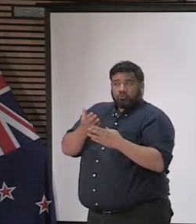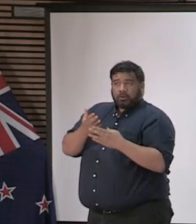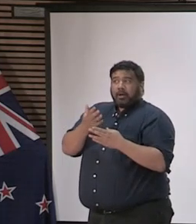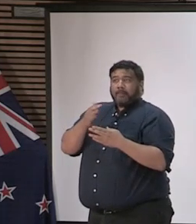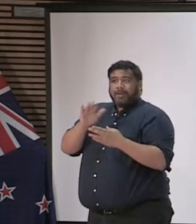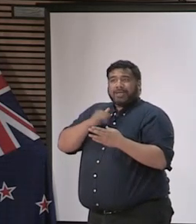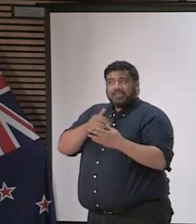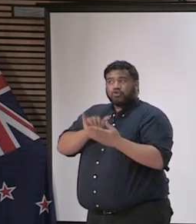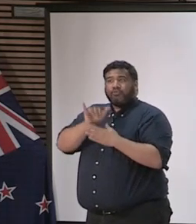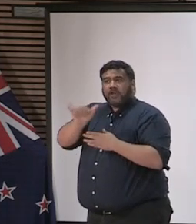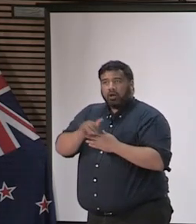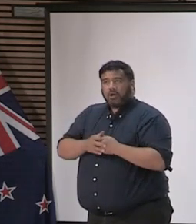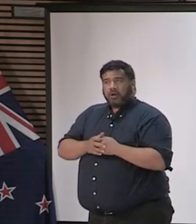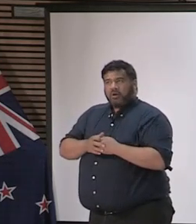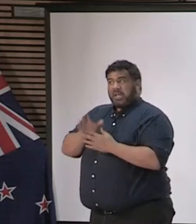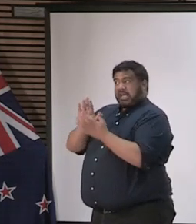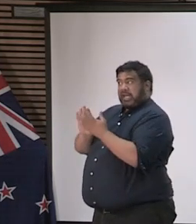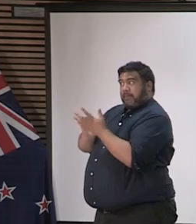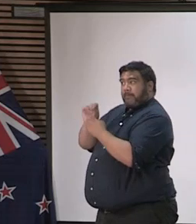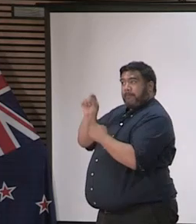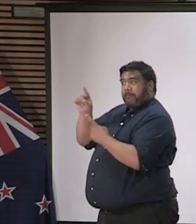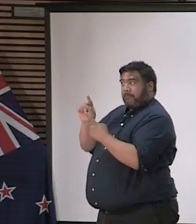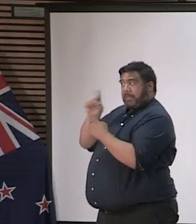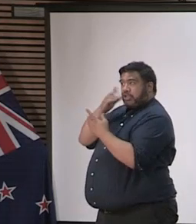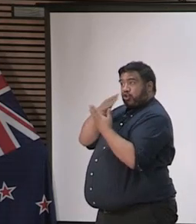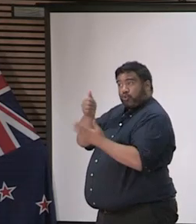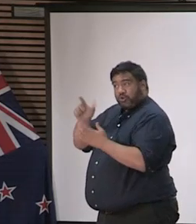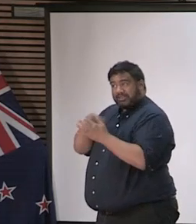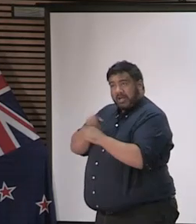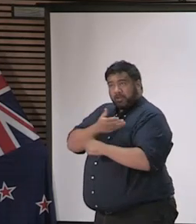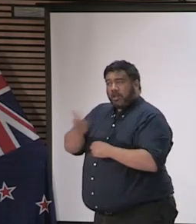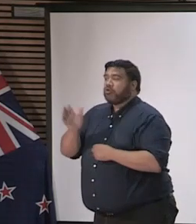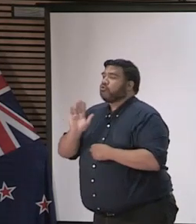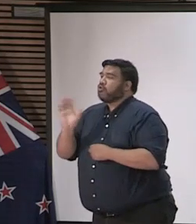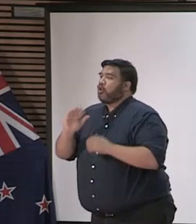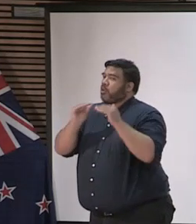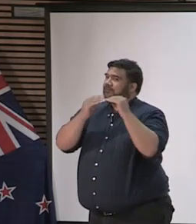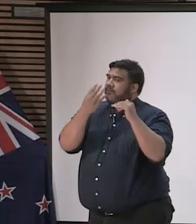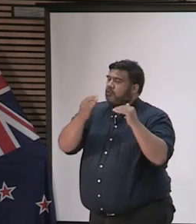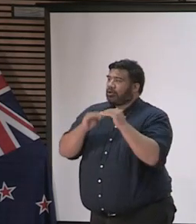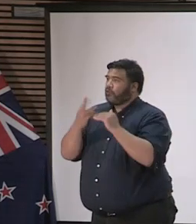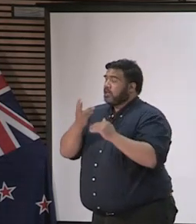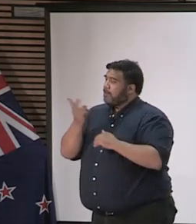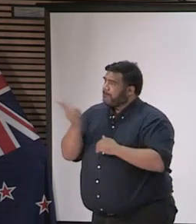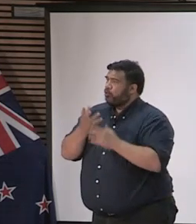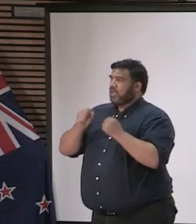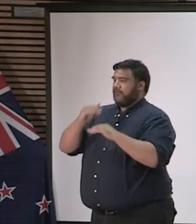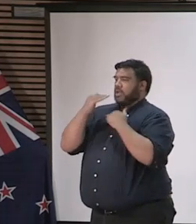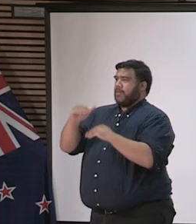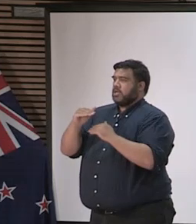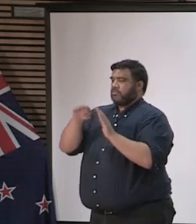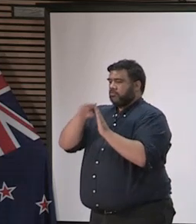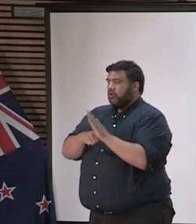there are very clear guidelines around who can or cannot travel during both level 4 and level 3, and members of